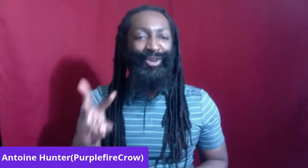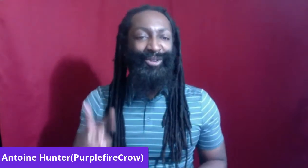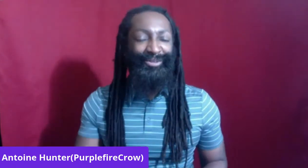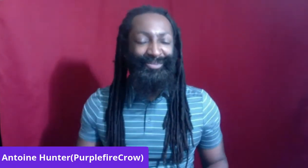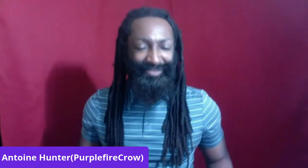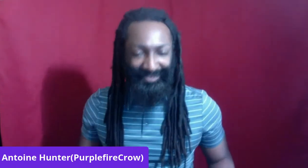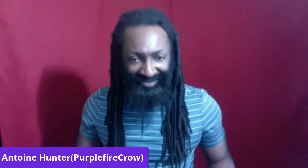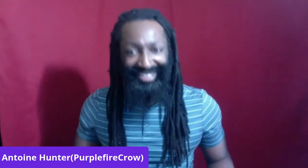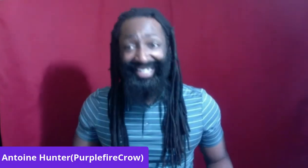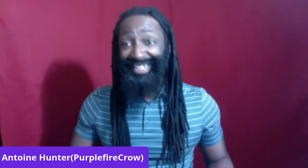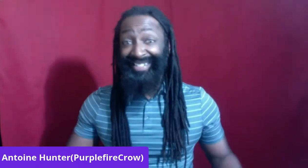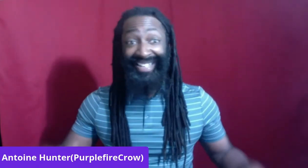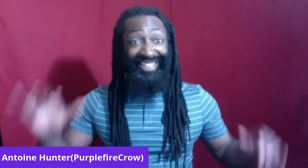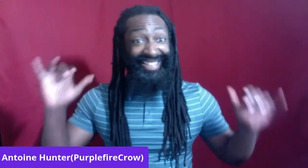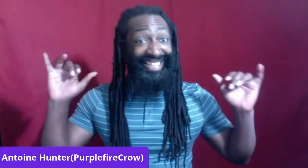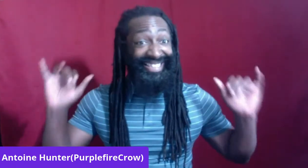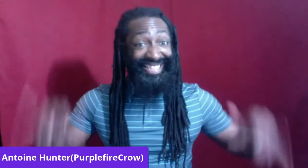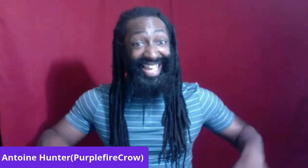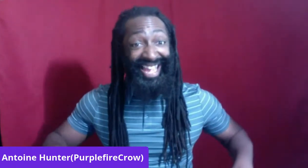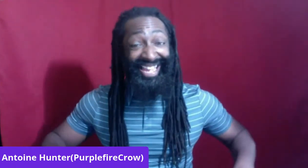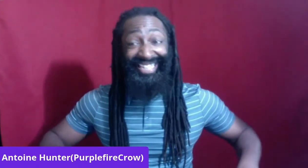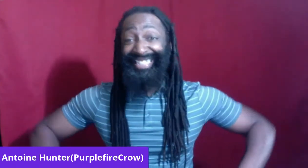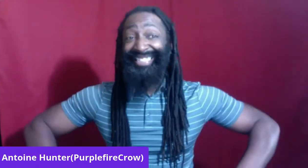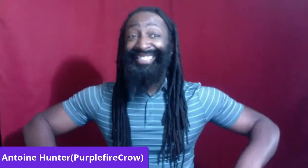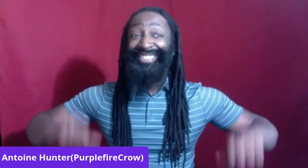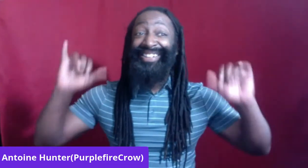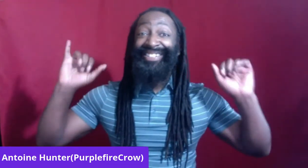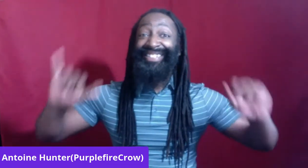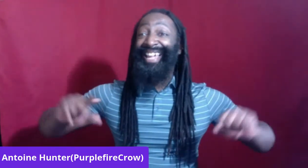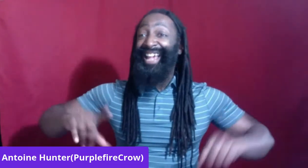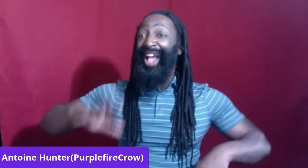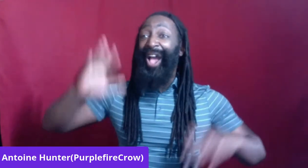So again, Antoine Hunter, aka Purple Fire Crow.